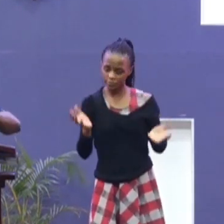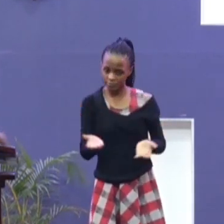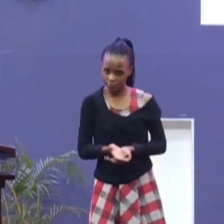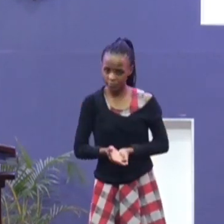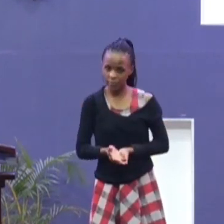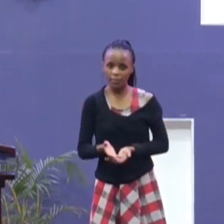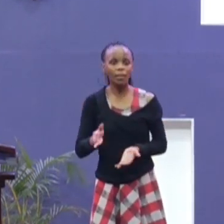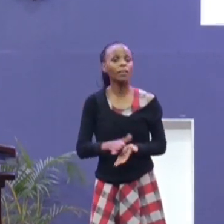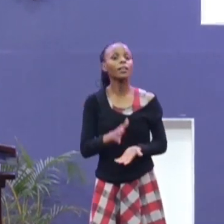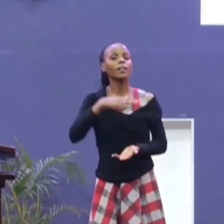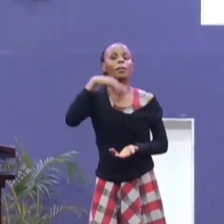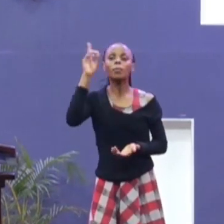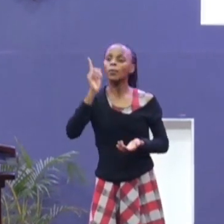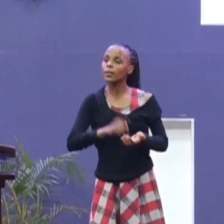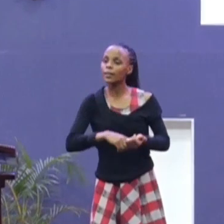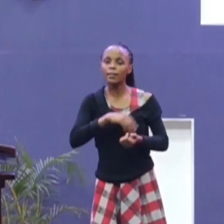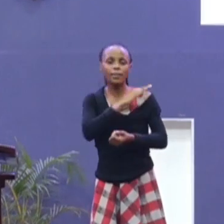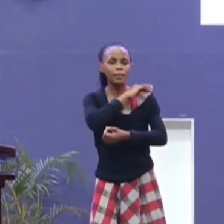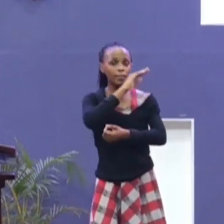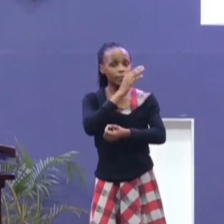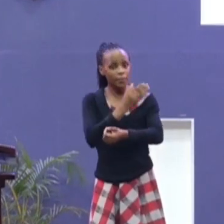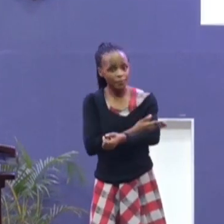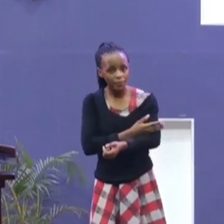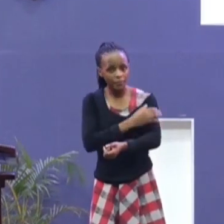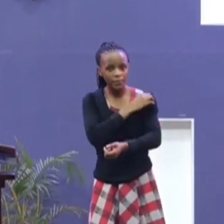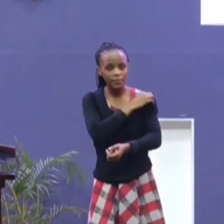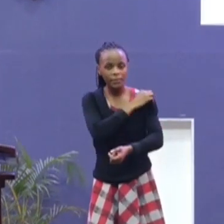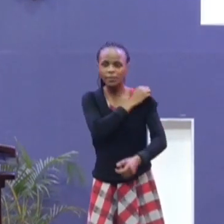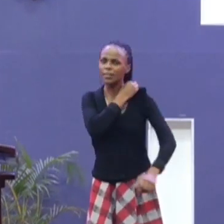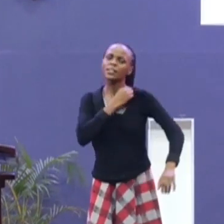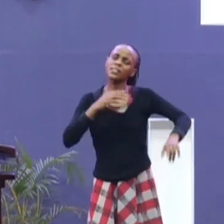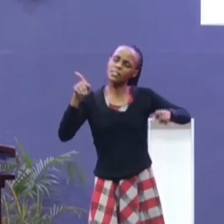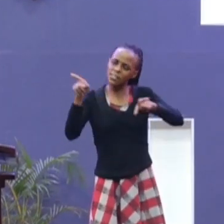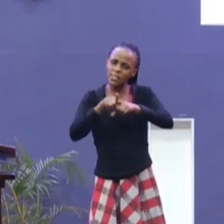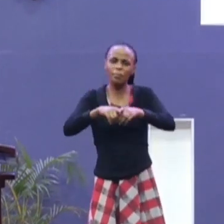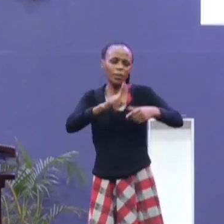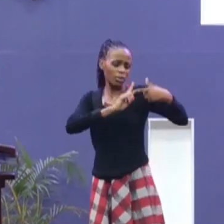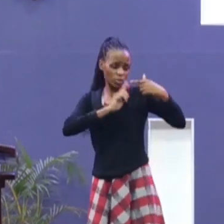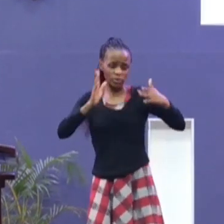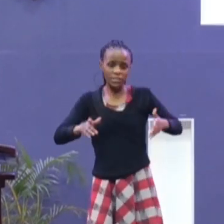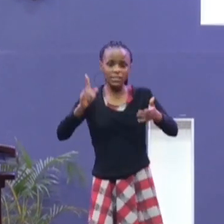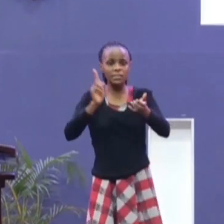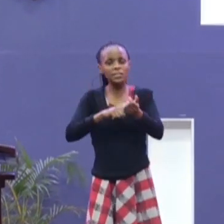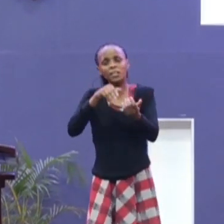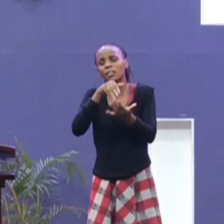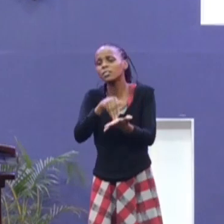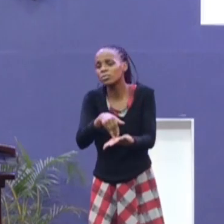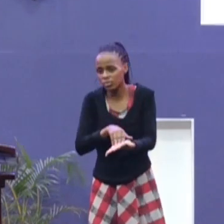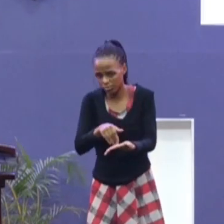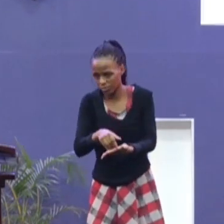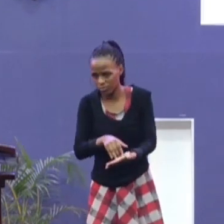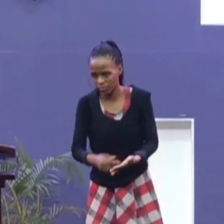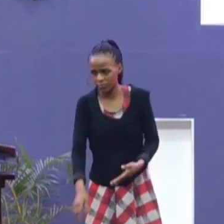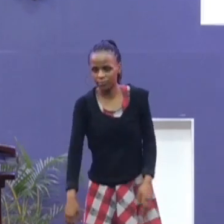the more they gain power, the more the church, the more the believers become weak. Era je bakoma okweyongera amaanyi n'abakkiriza